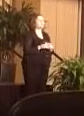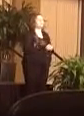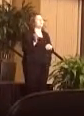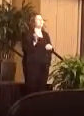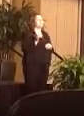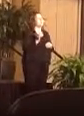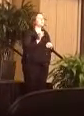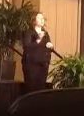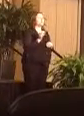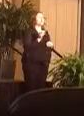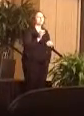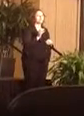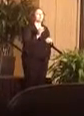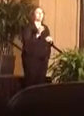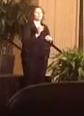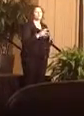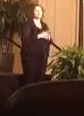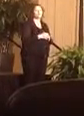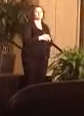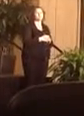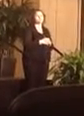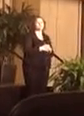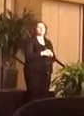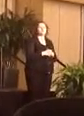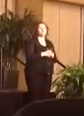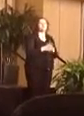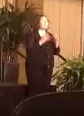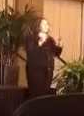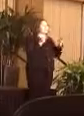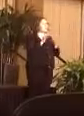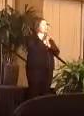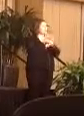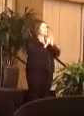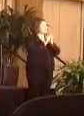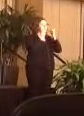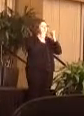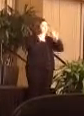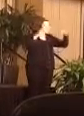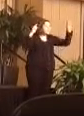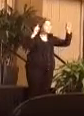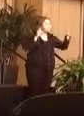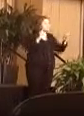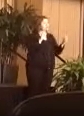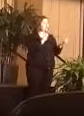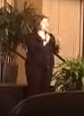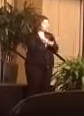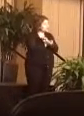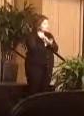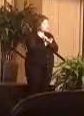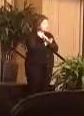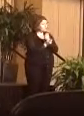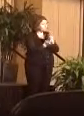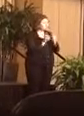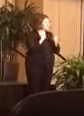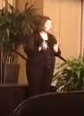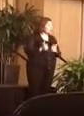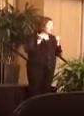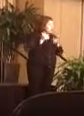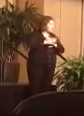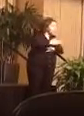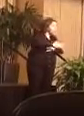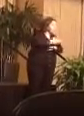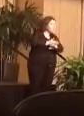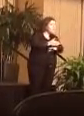So since like the success of your videos, how significant has the change been in your life and like your relationship with the